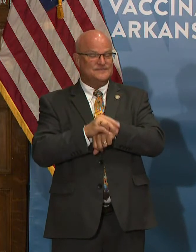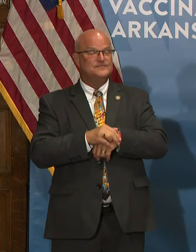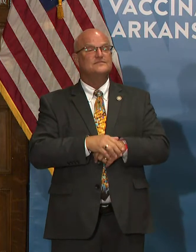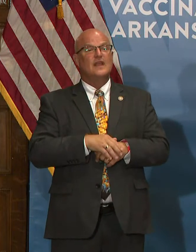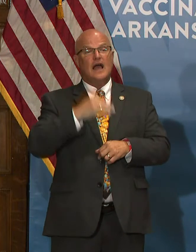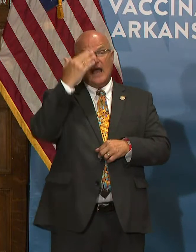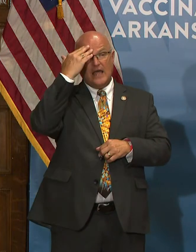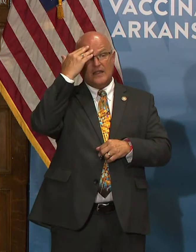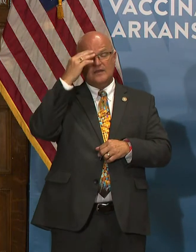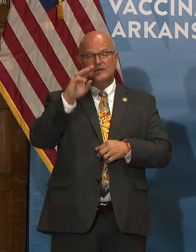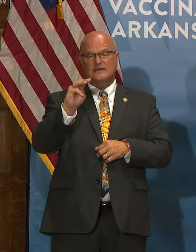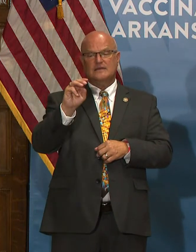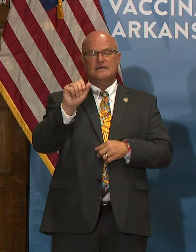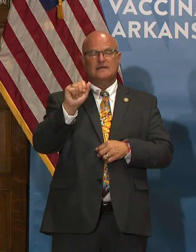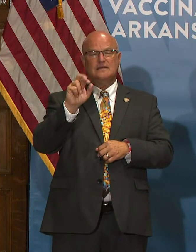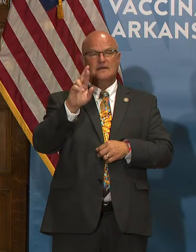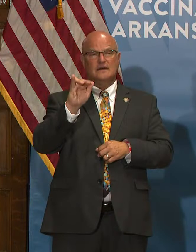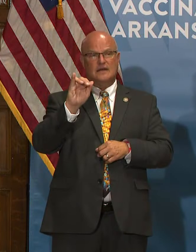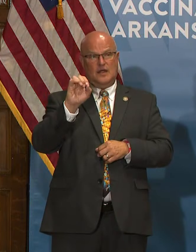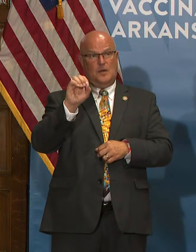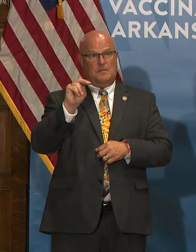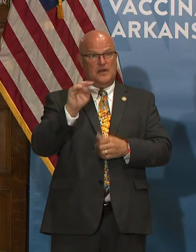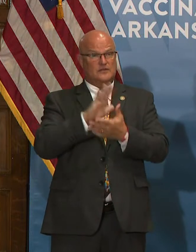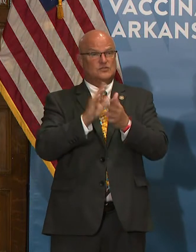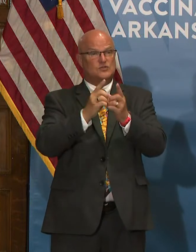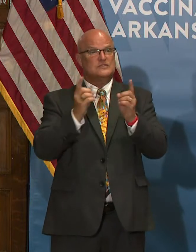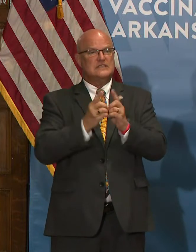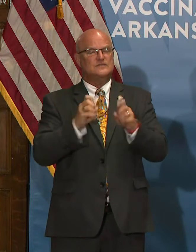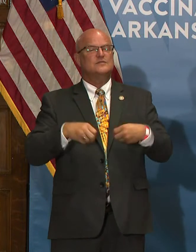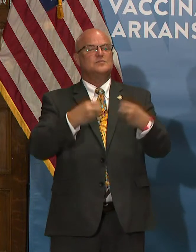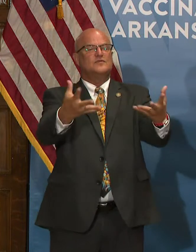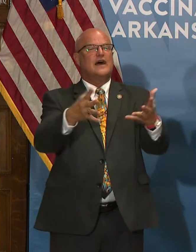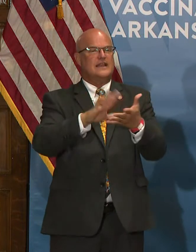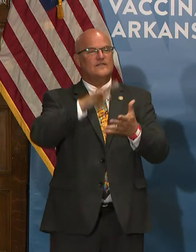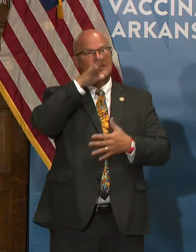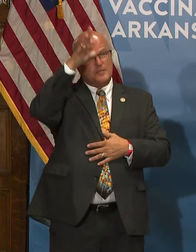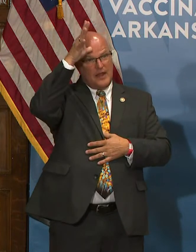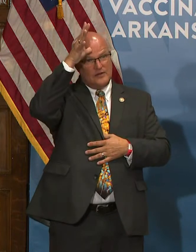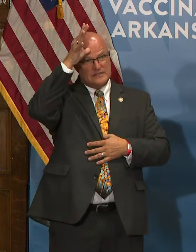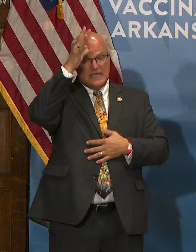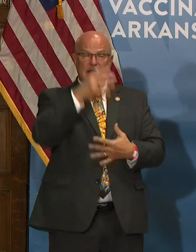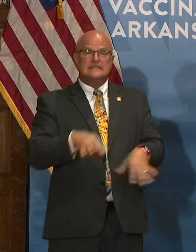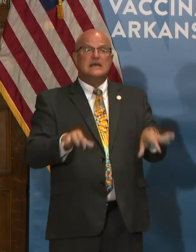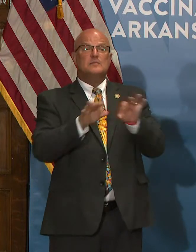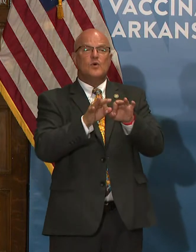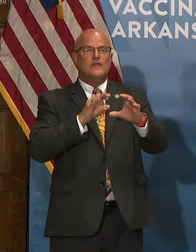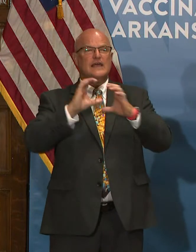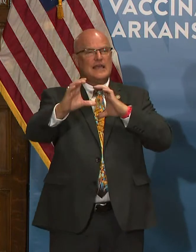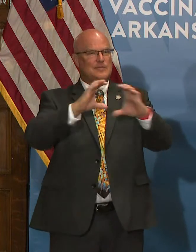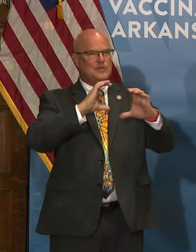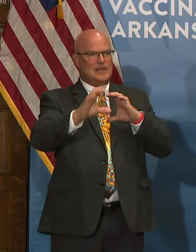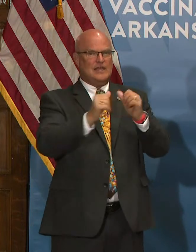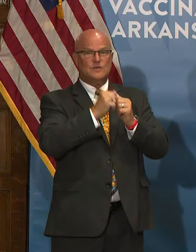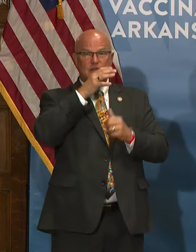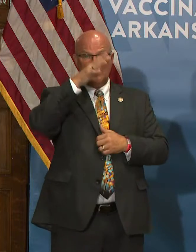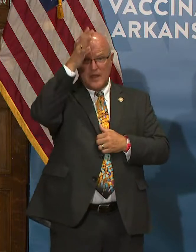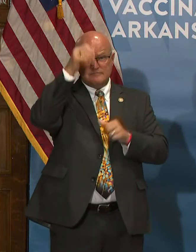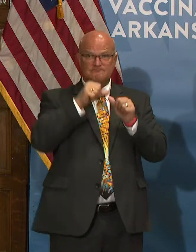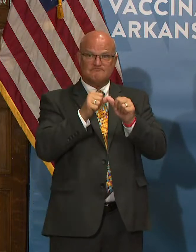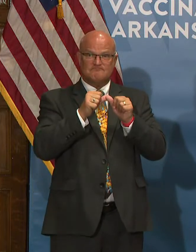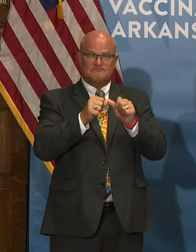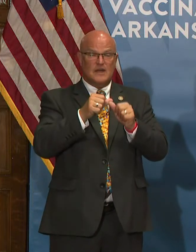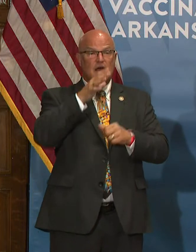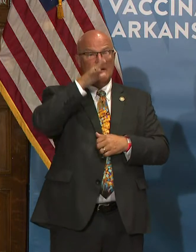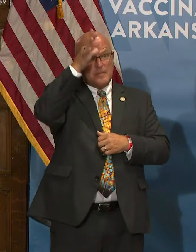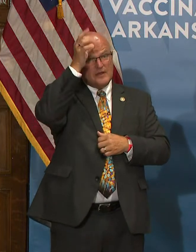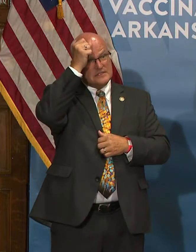Marion School District is also providing this level of detail to their parents. And it's important for that communication to be ongoing so that